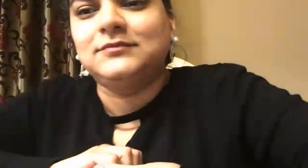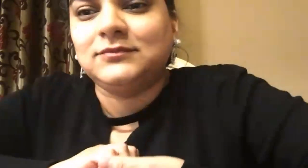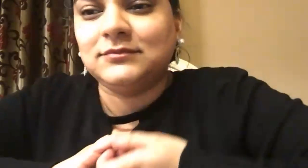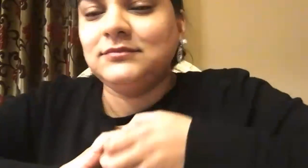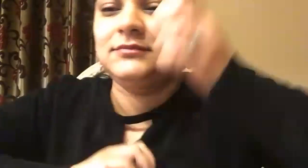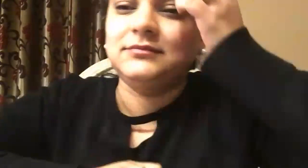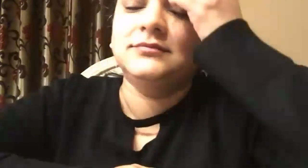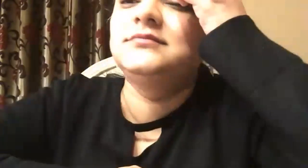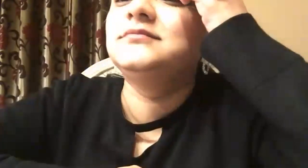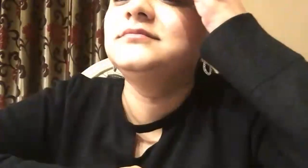your question, Say?